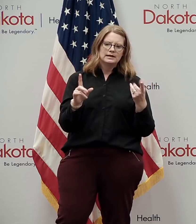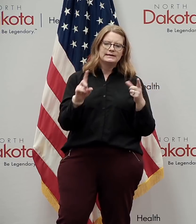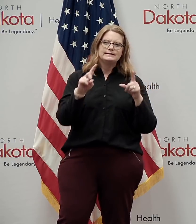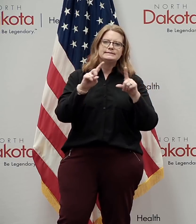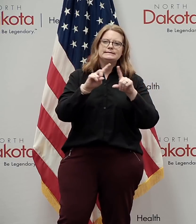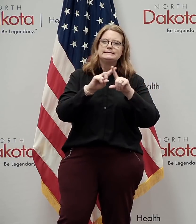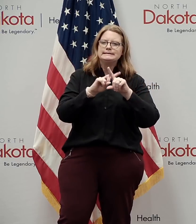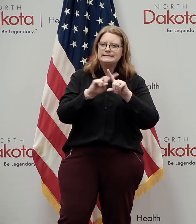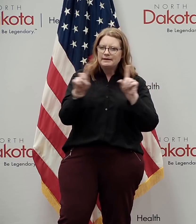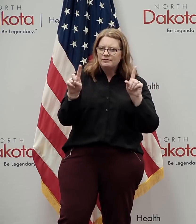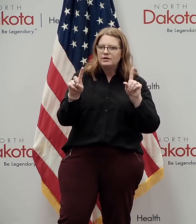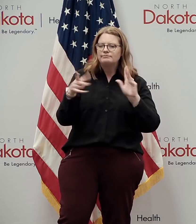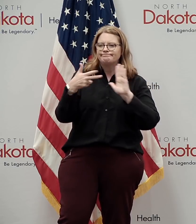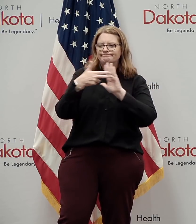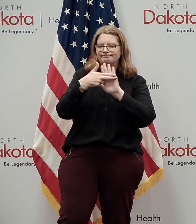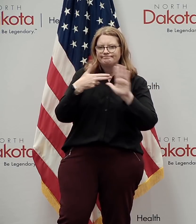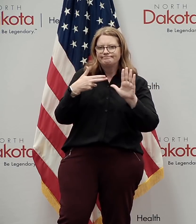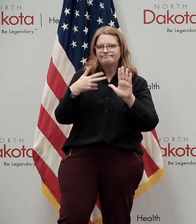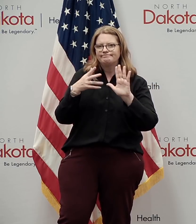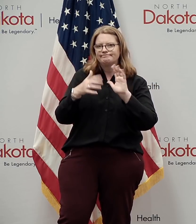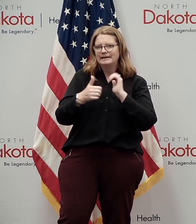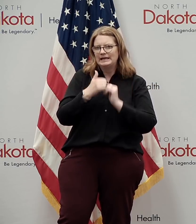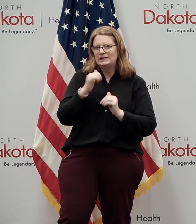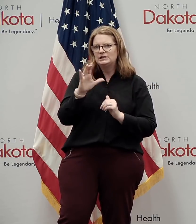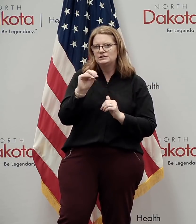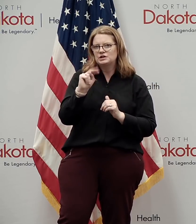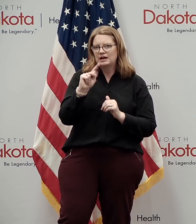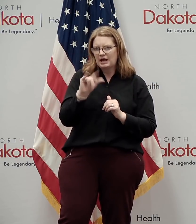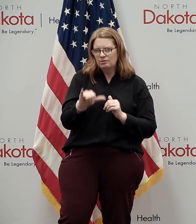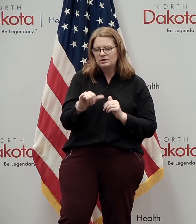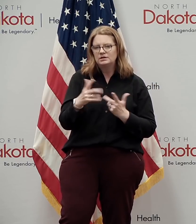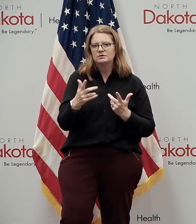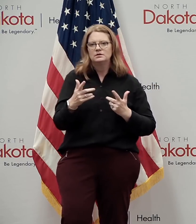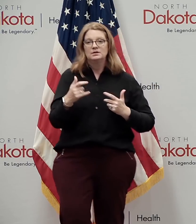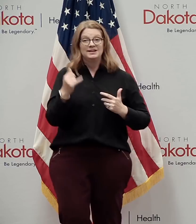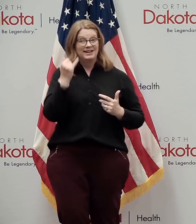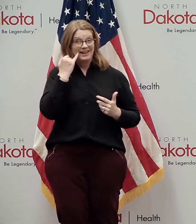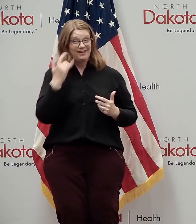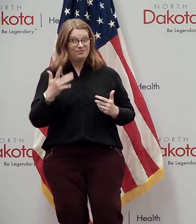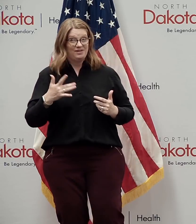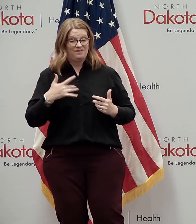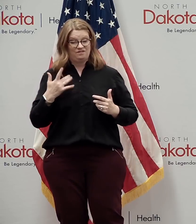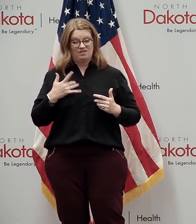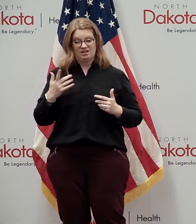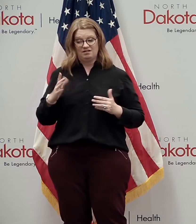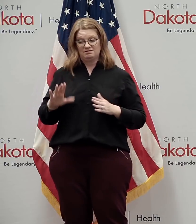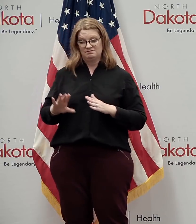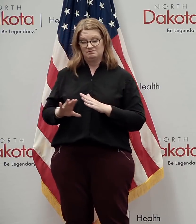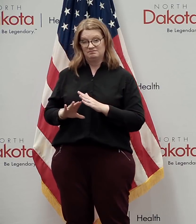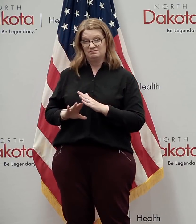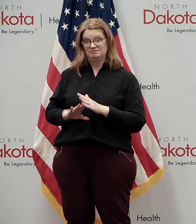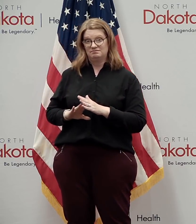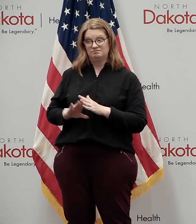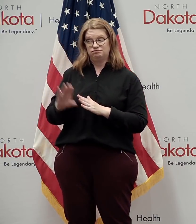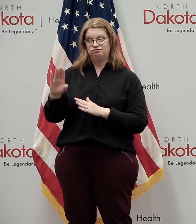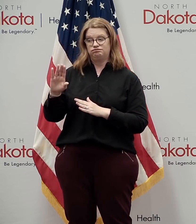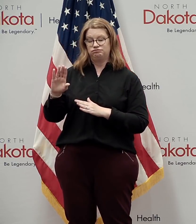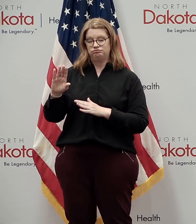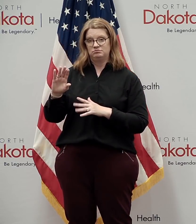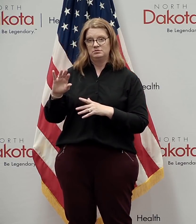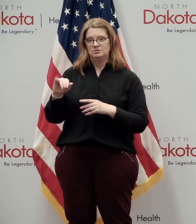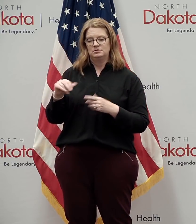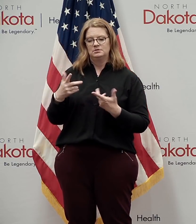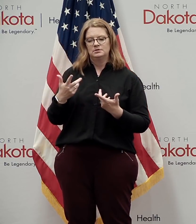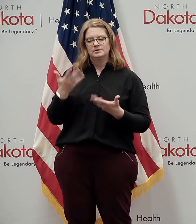by county. And if we continue to see trends where this thing really consolidates around metro areas, then you